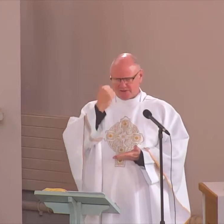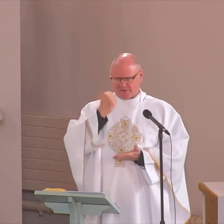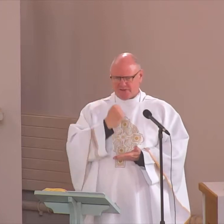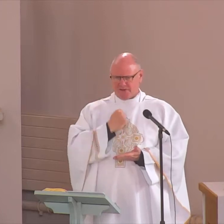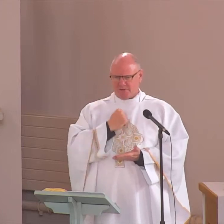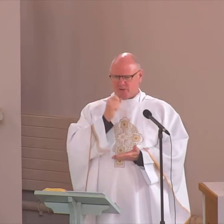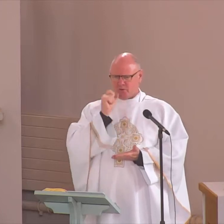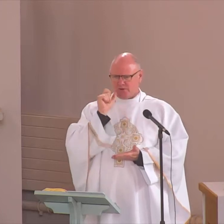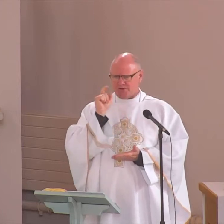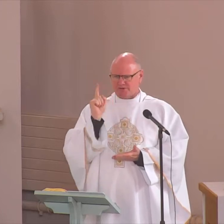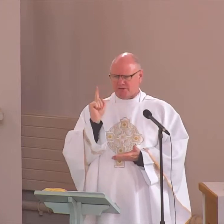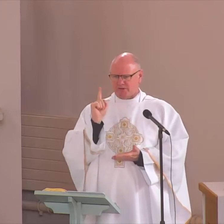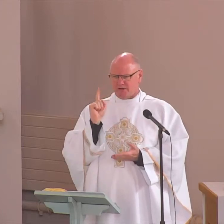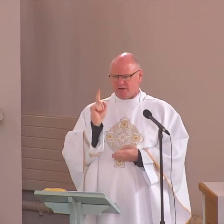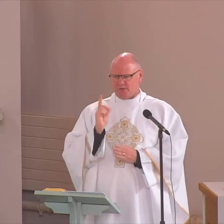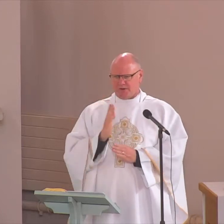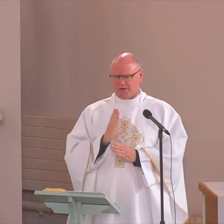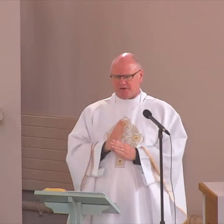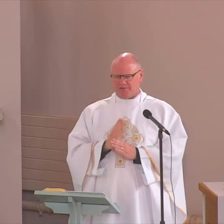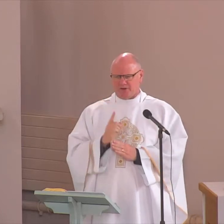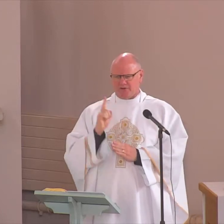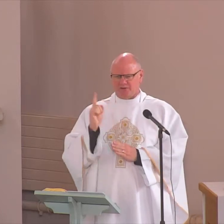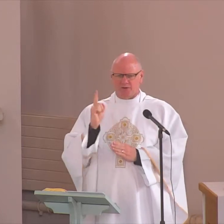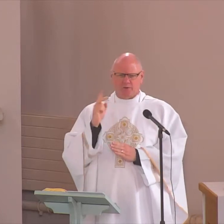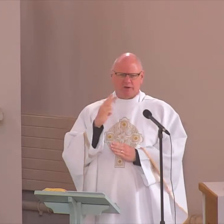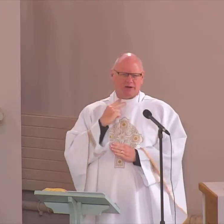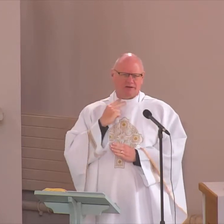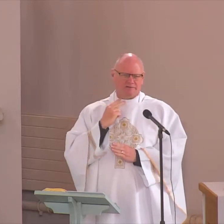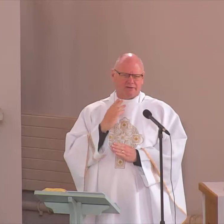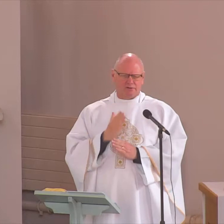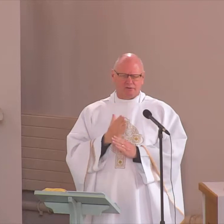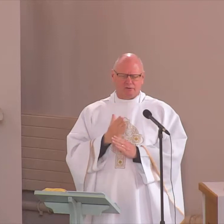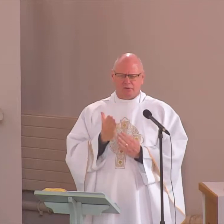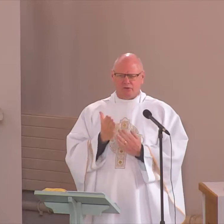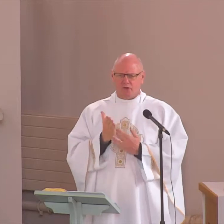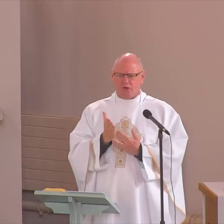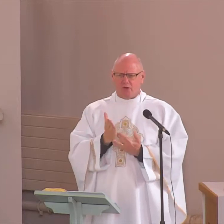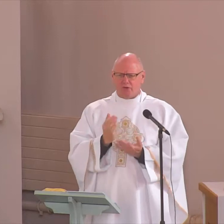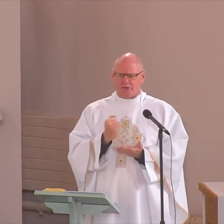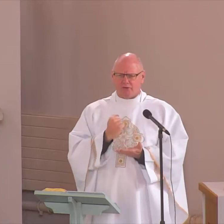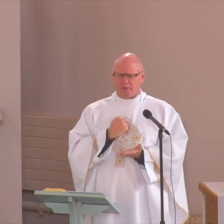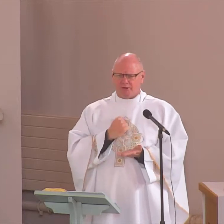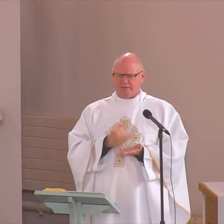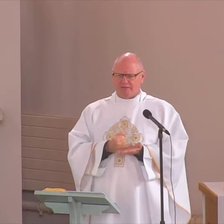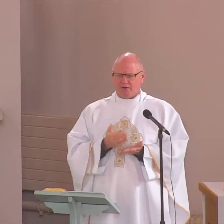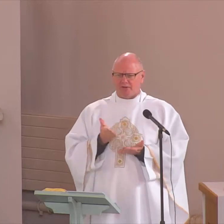thoughts and in my words, in what I have done, what I have failed to do,